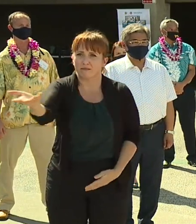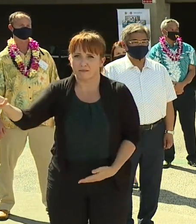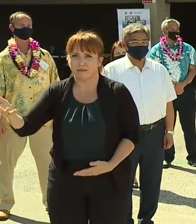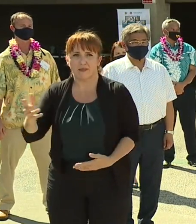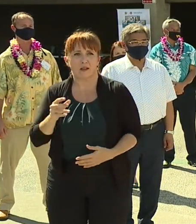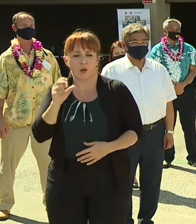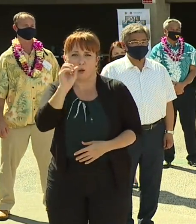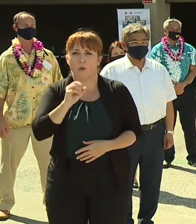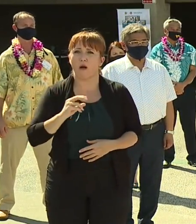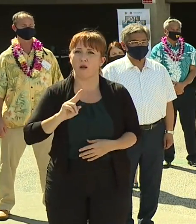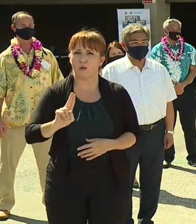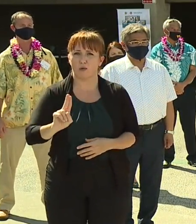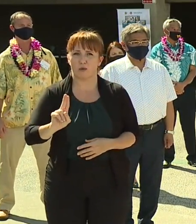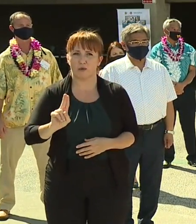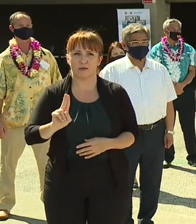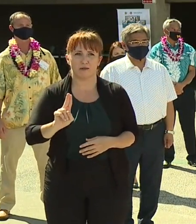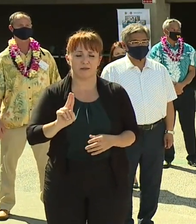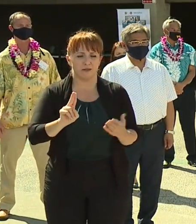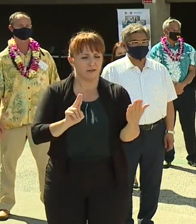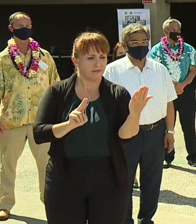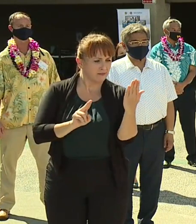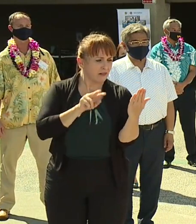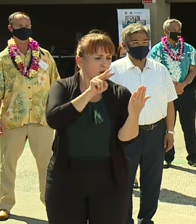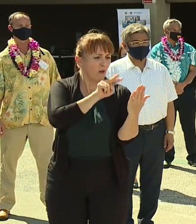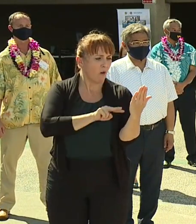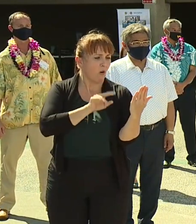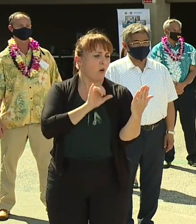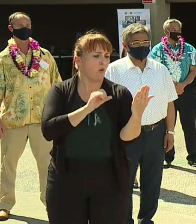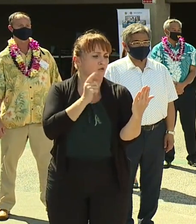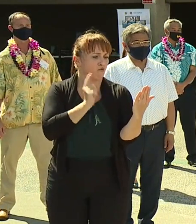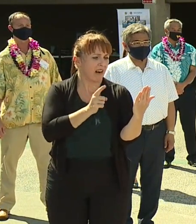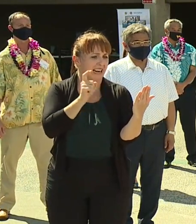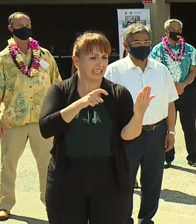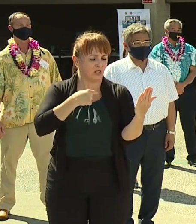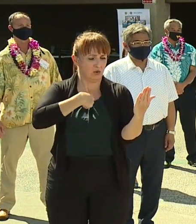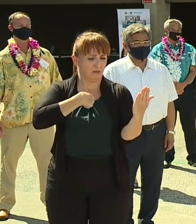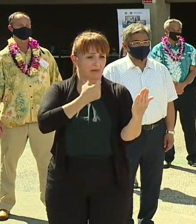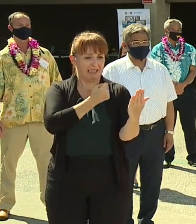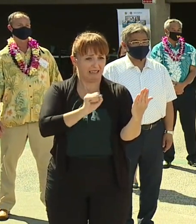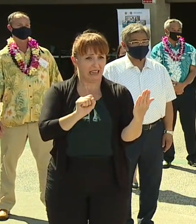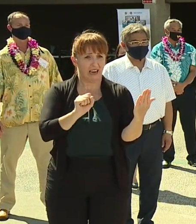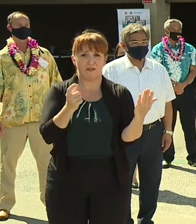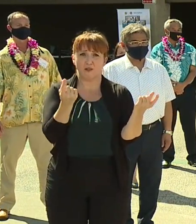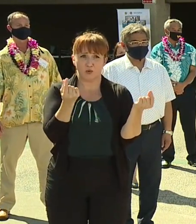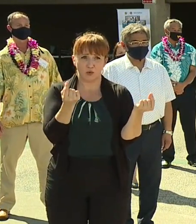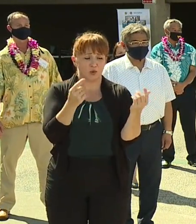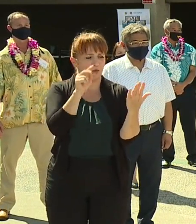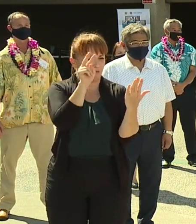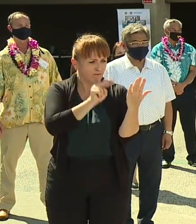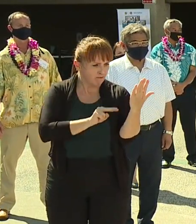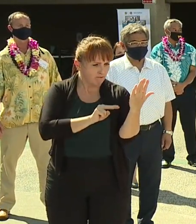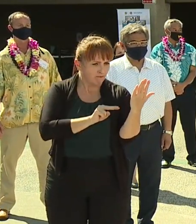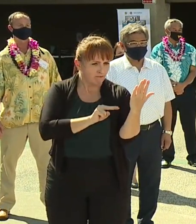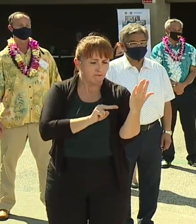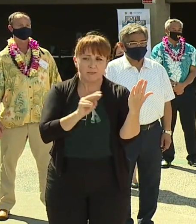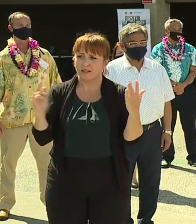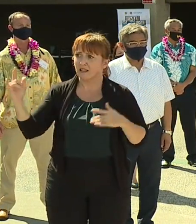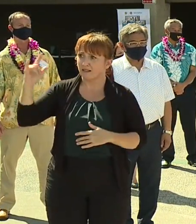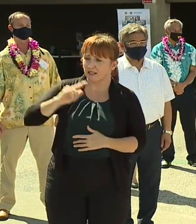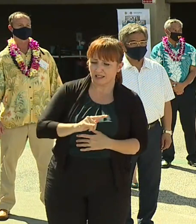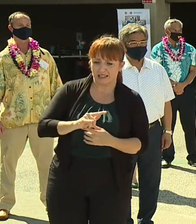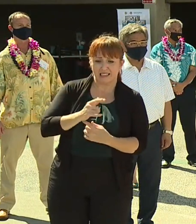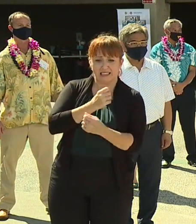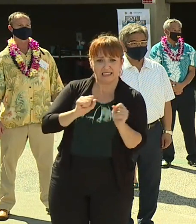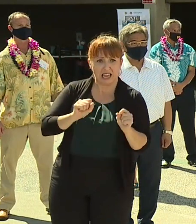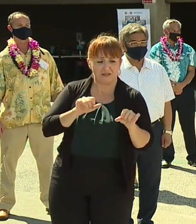Oahu. And it reminds them of what they need to do to keep themselves safe, so they arrive safe, they stay